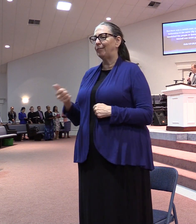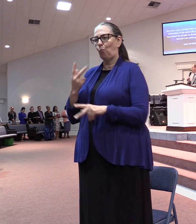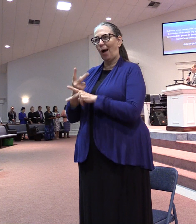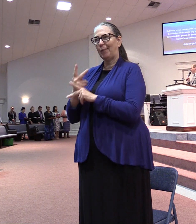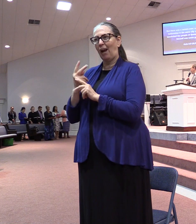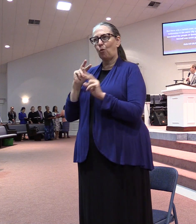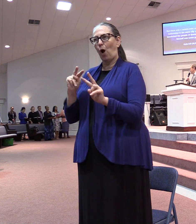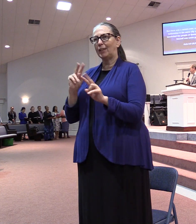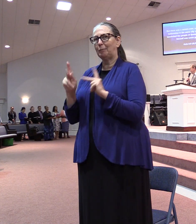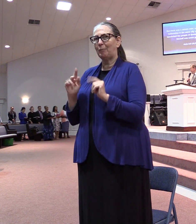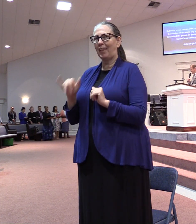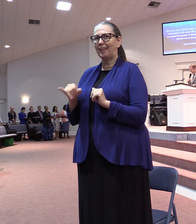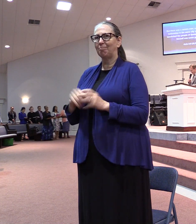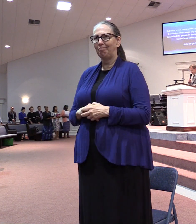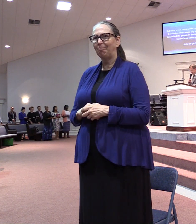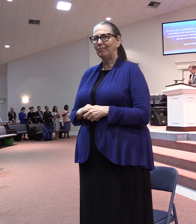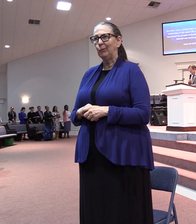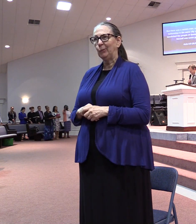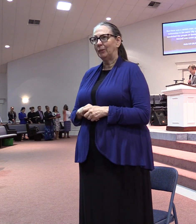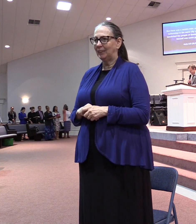Like they're some great one.